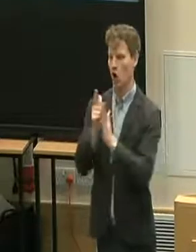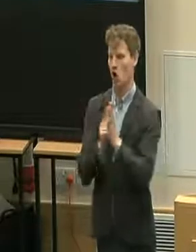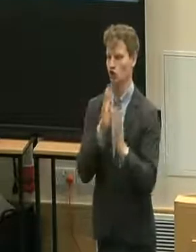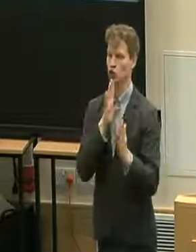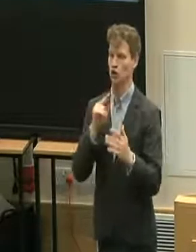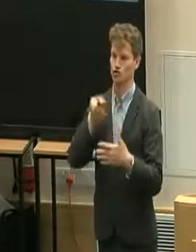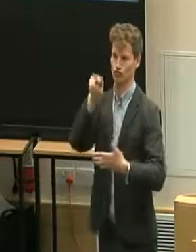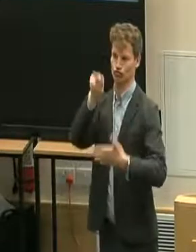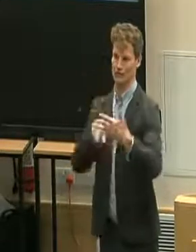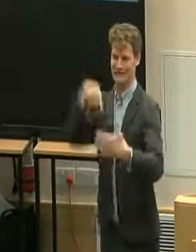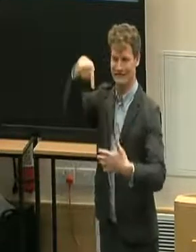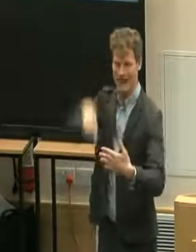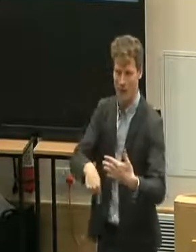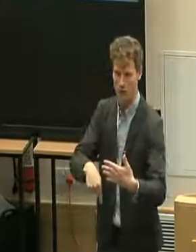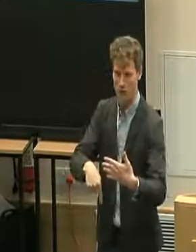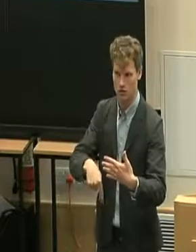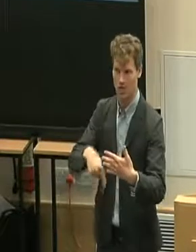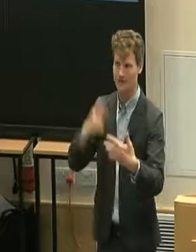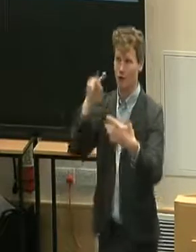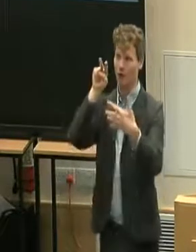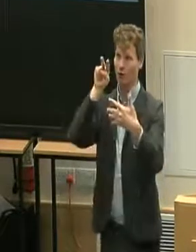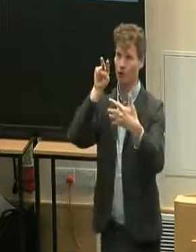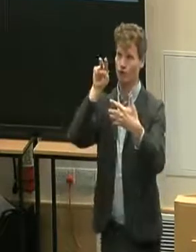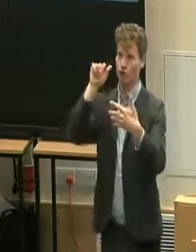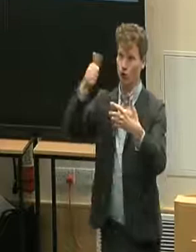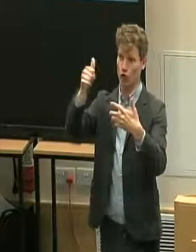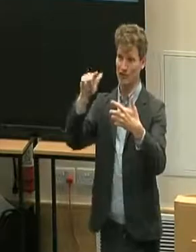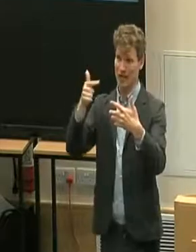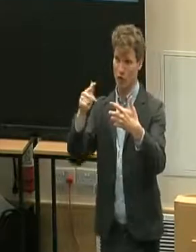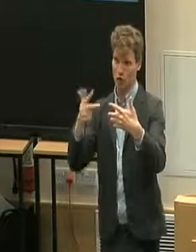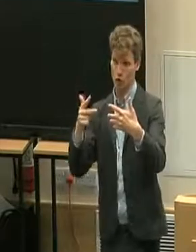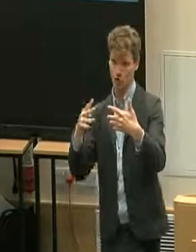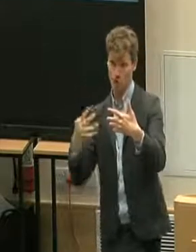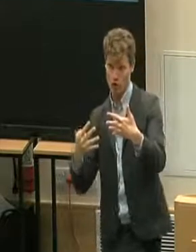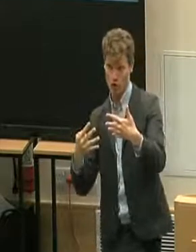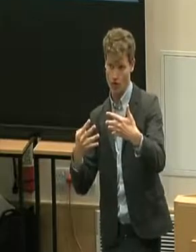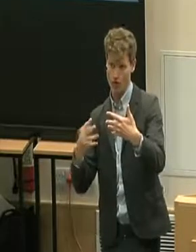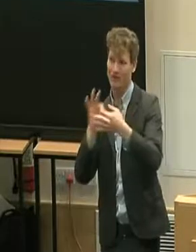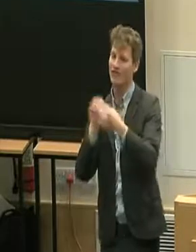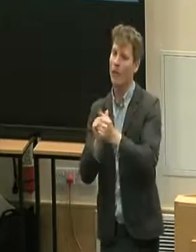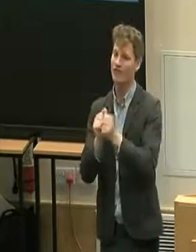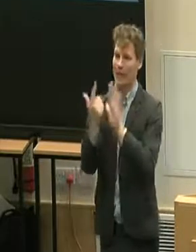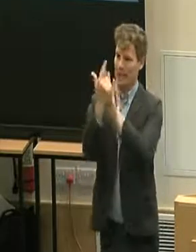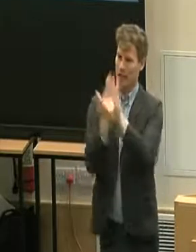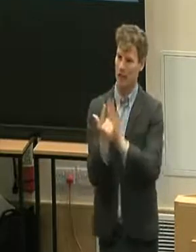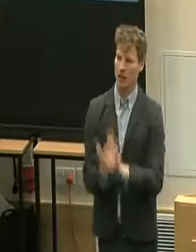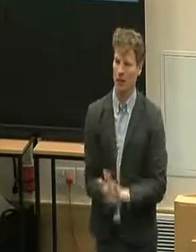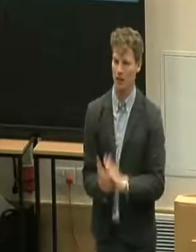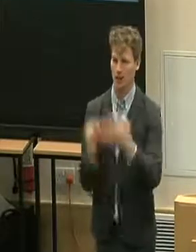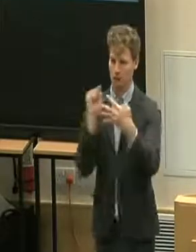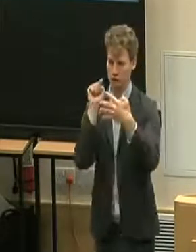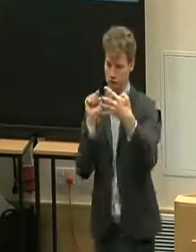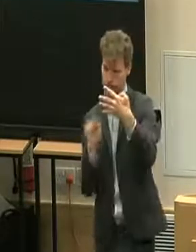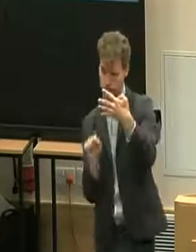four very legalistic forms of equality, or